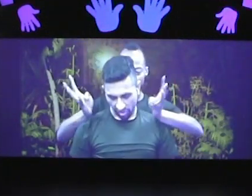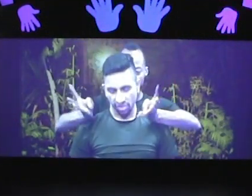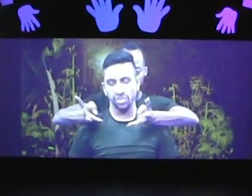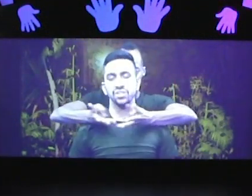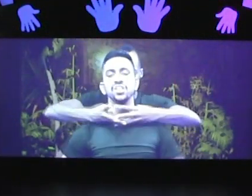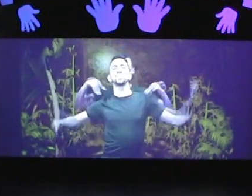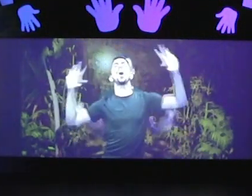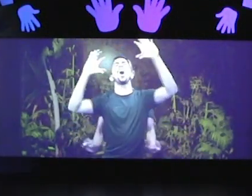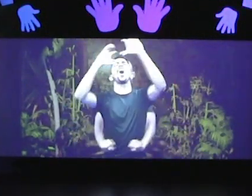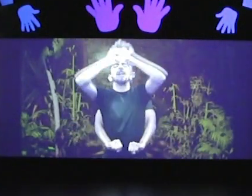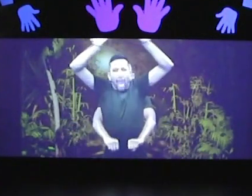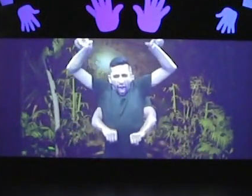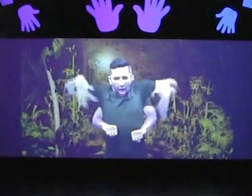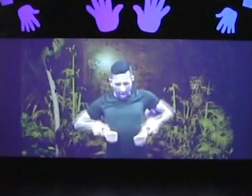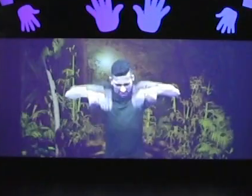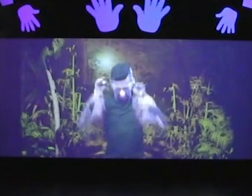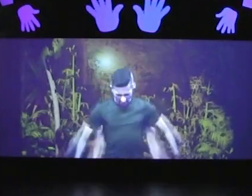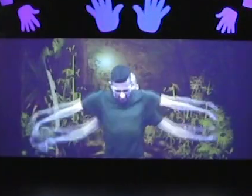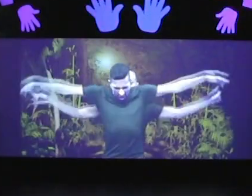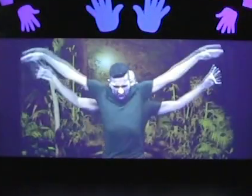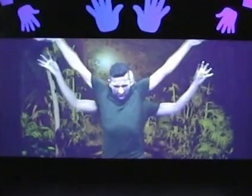Beware of the Jubjub bird,